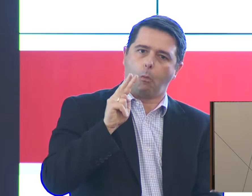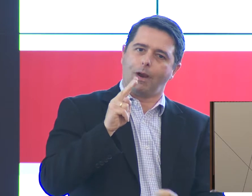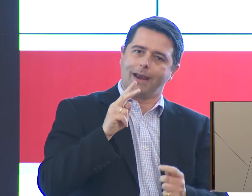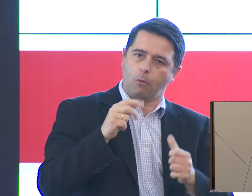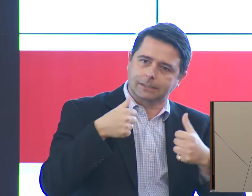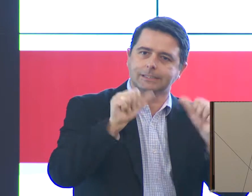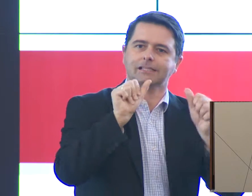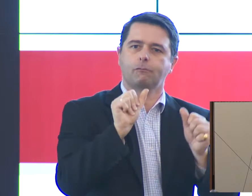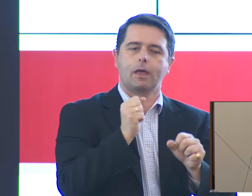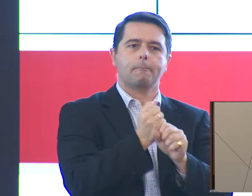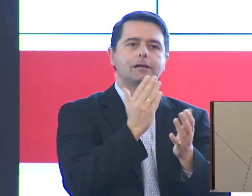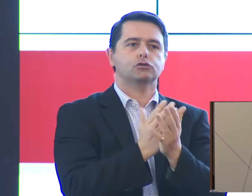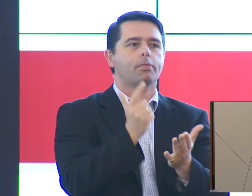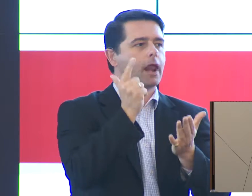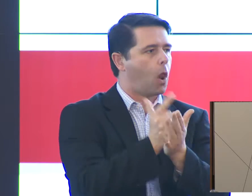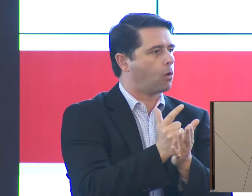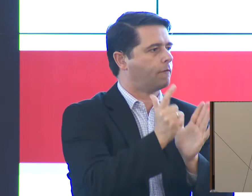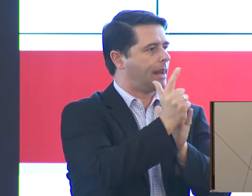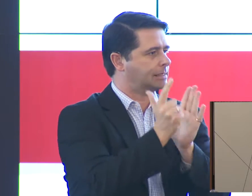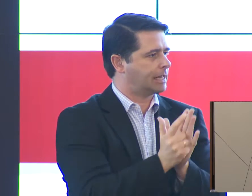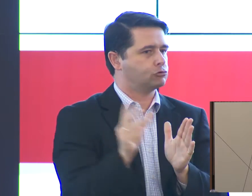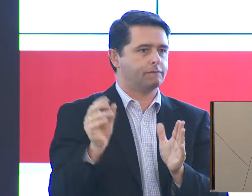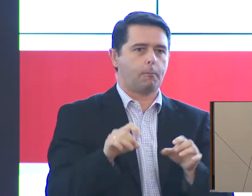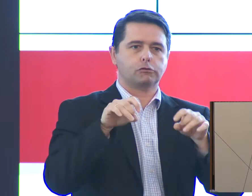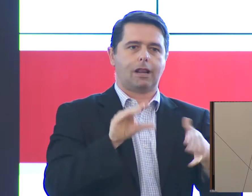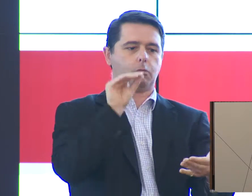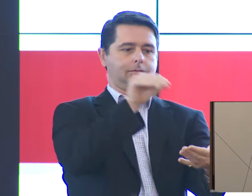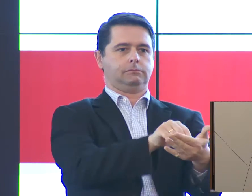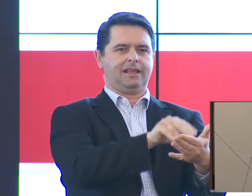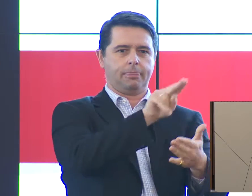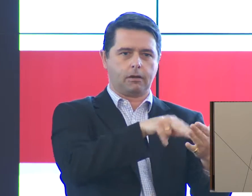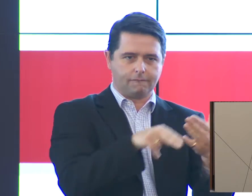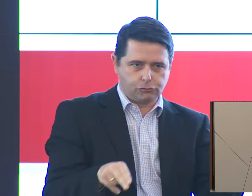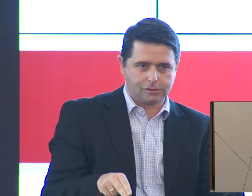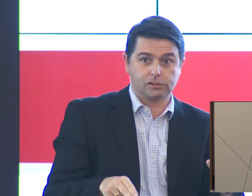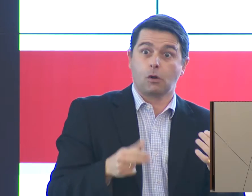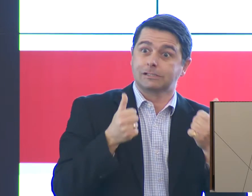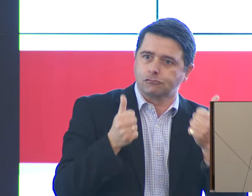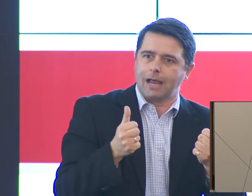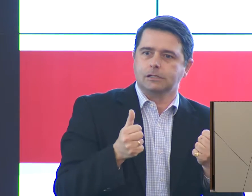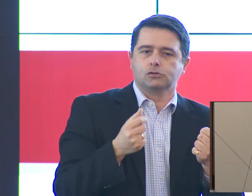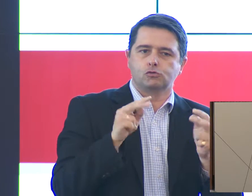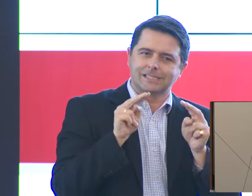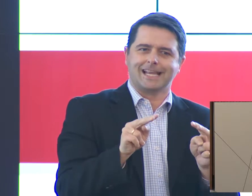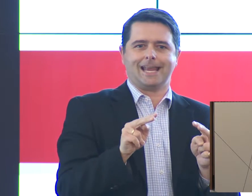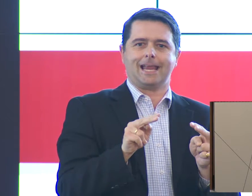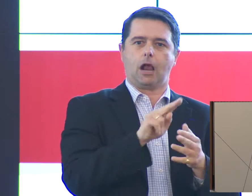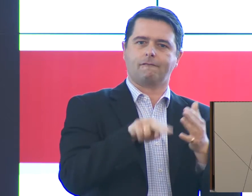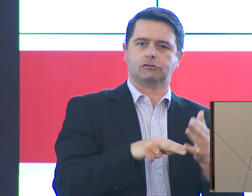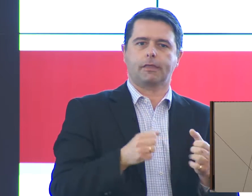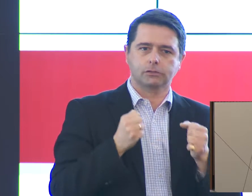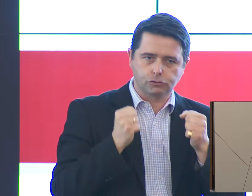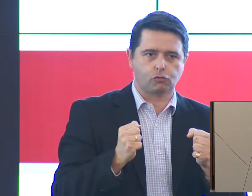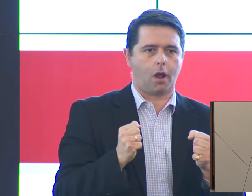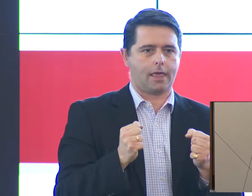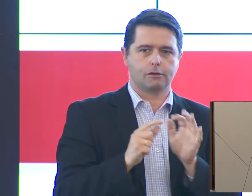the convention, but then soon came around to that and were successful ensuring that a lot of legislation from Australia was recognised as